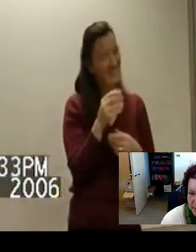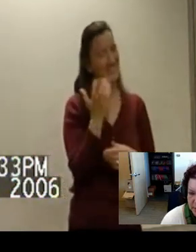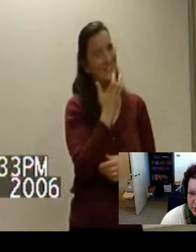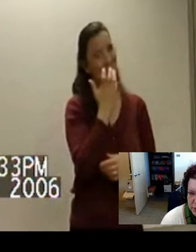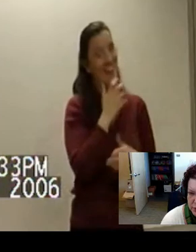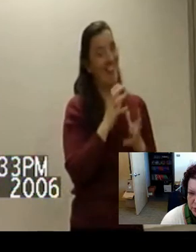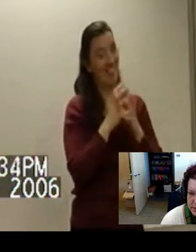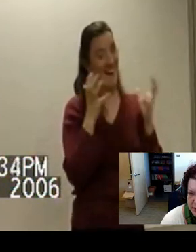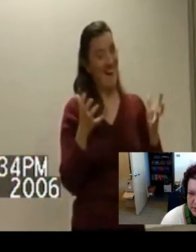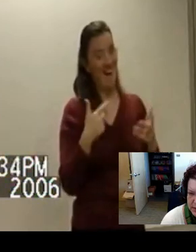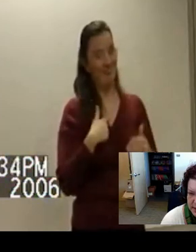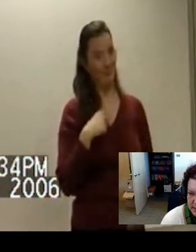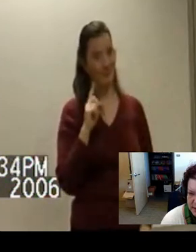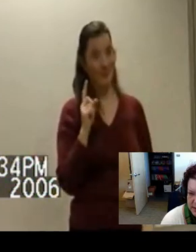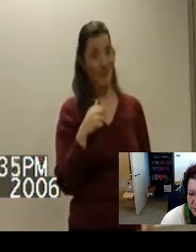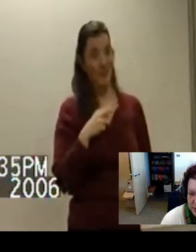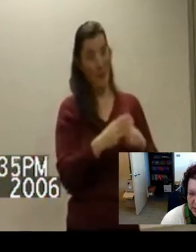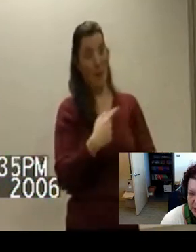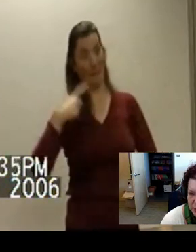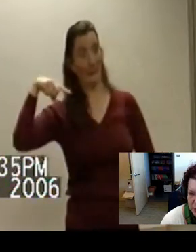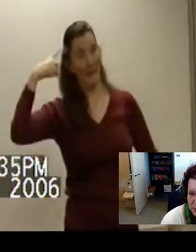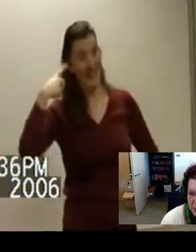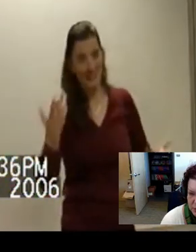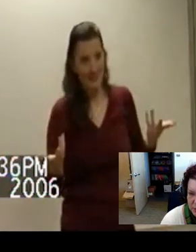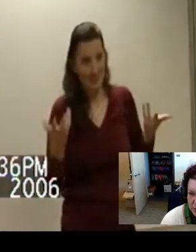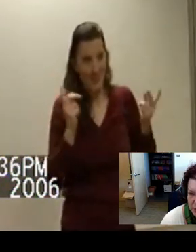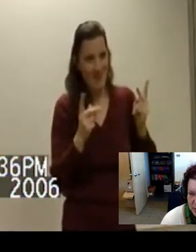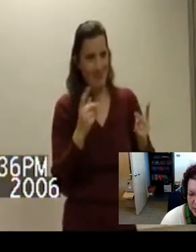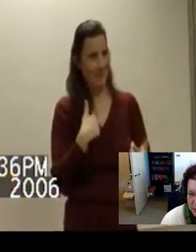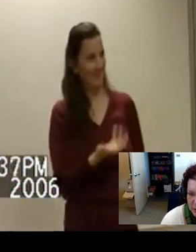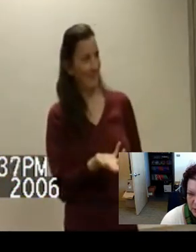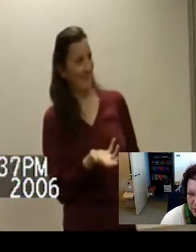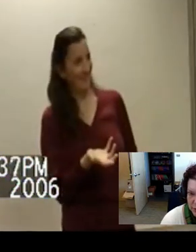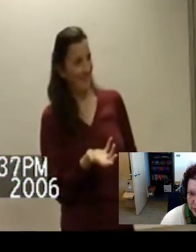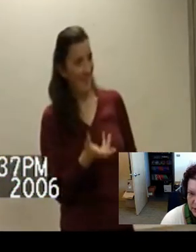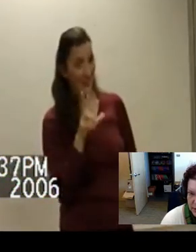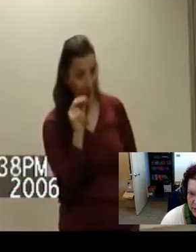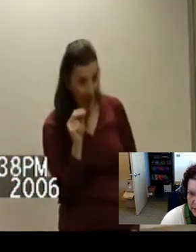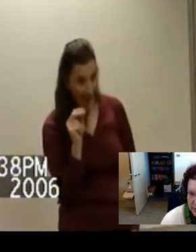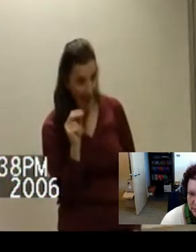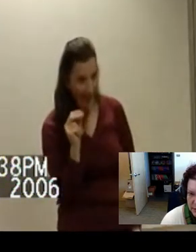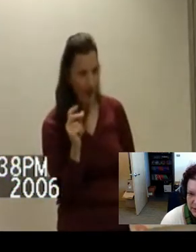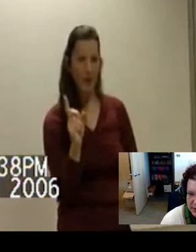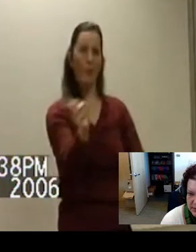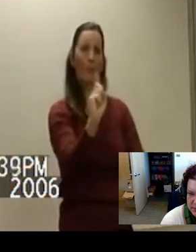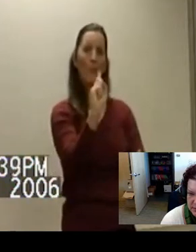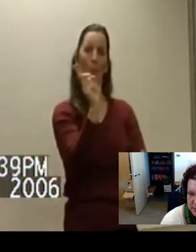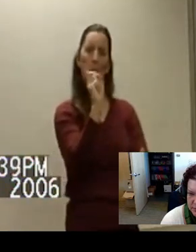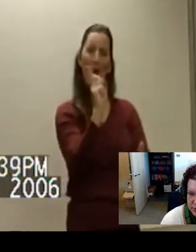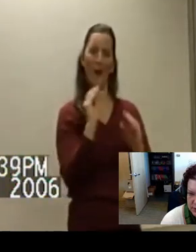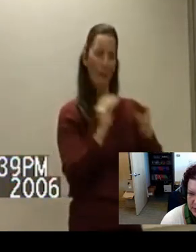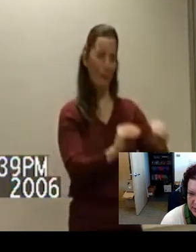And we weren't sure what was the best kind, but I just went ahead and ordered 30 baby chicks, which is